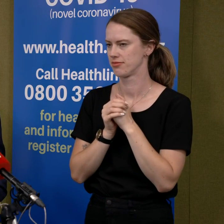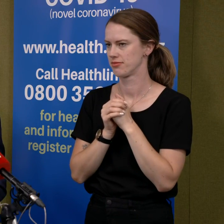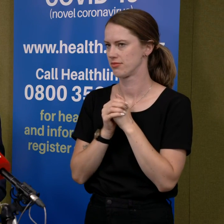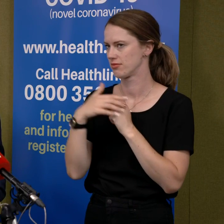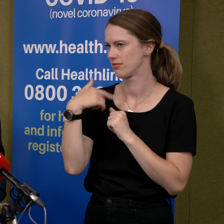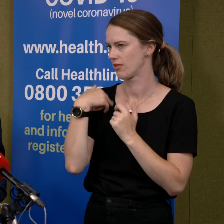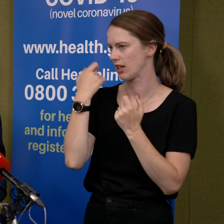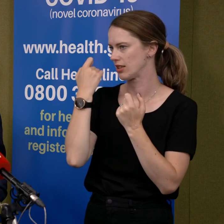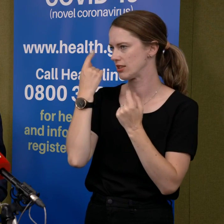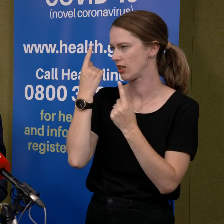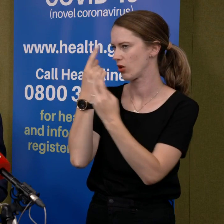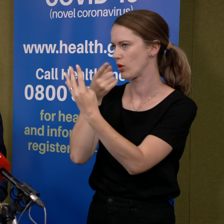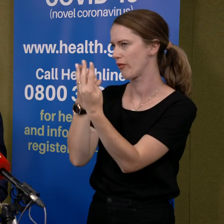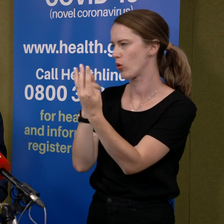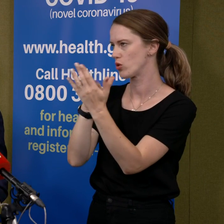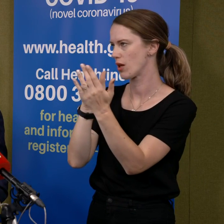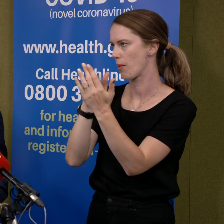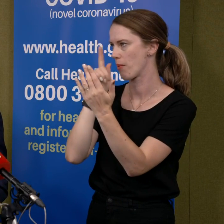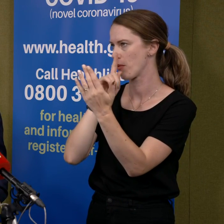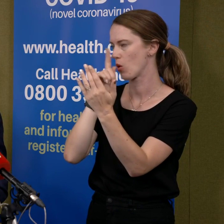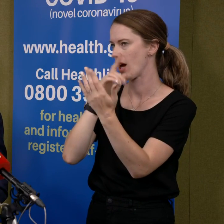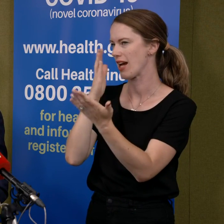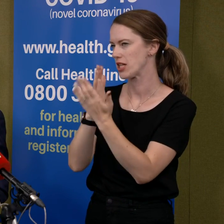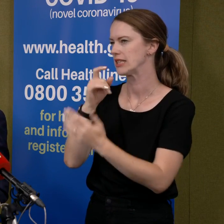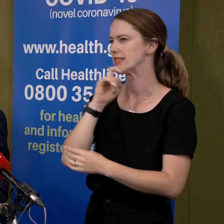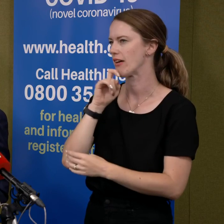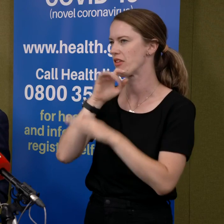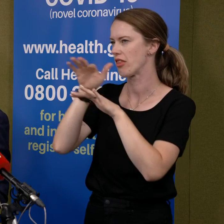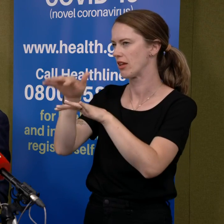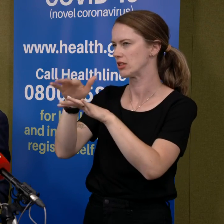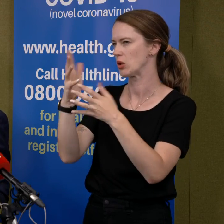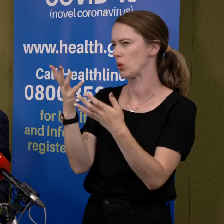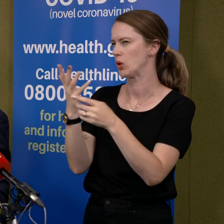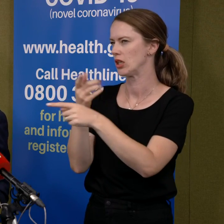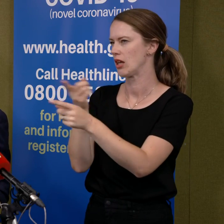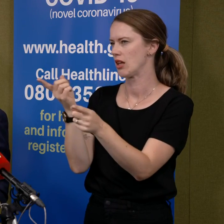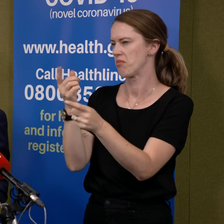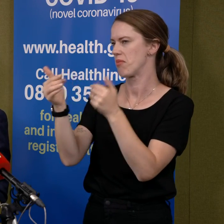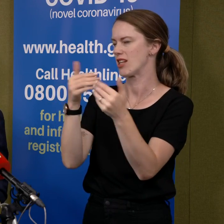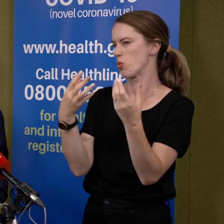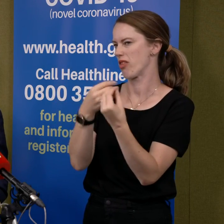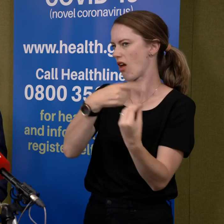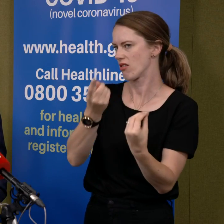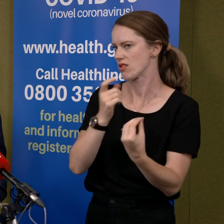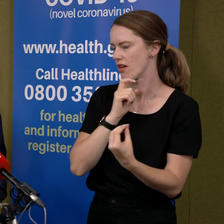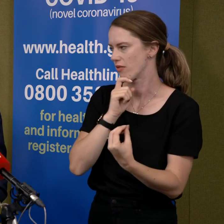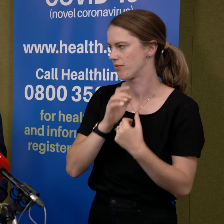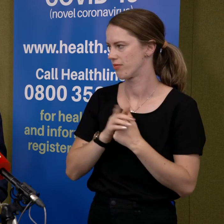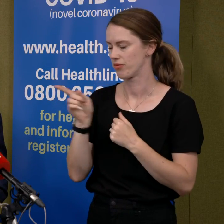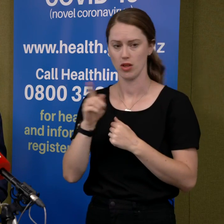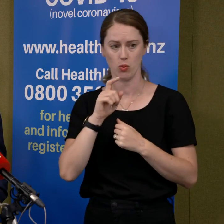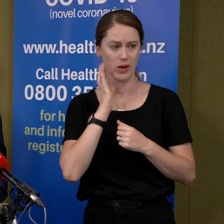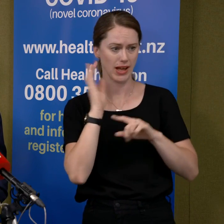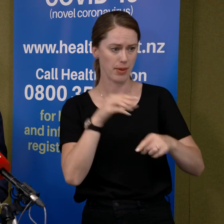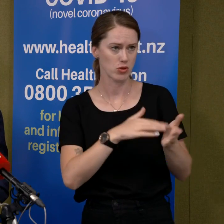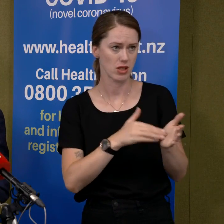further understanding is that those 4 New Zealanders are actually crew members, so they would be managed along with the other crew. They won't do anything